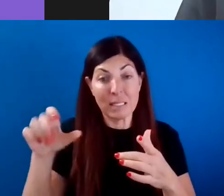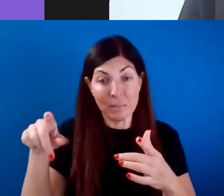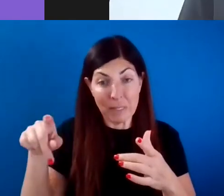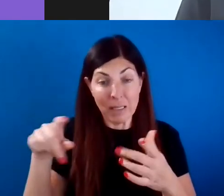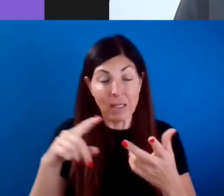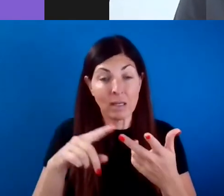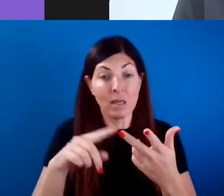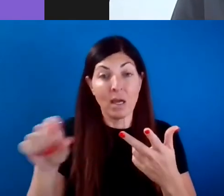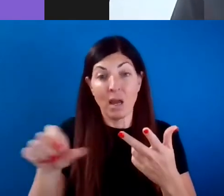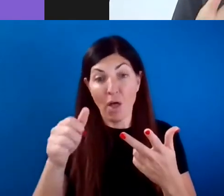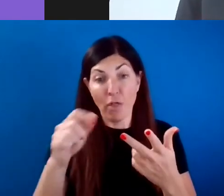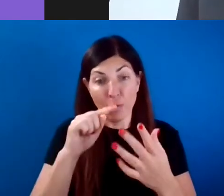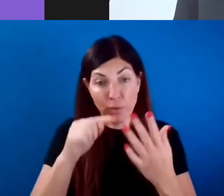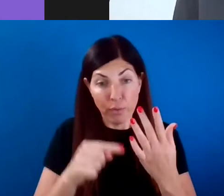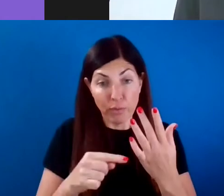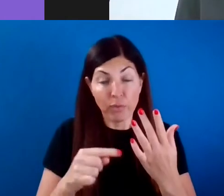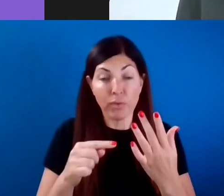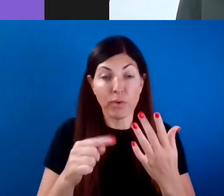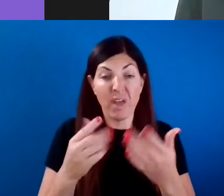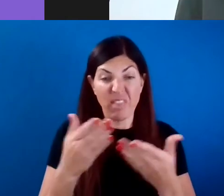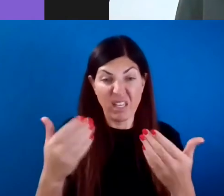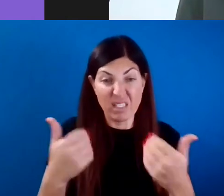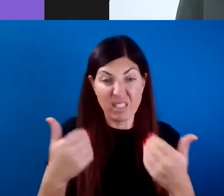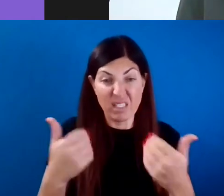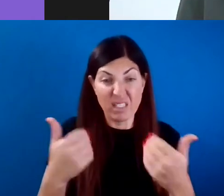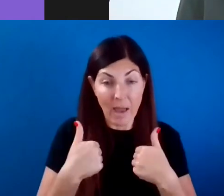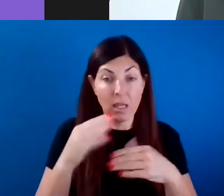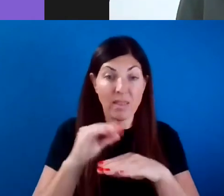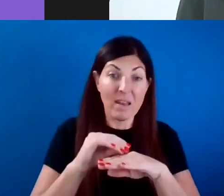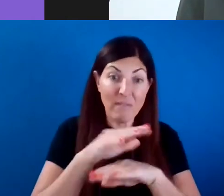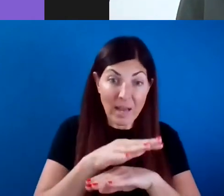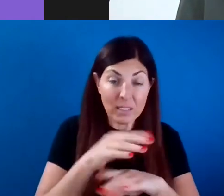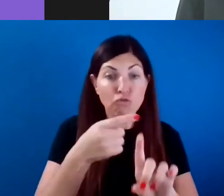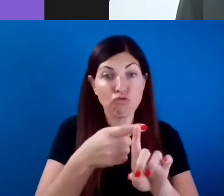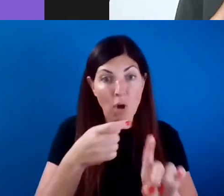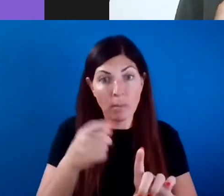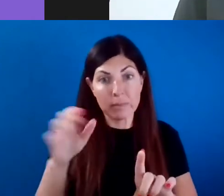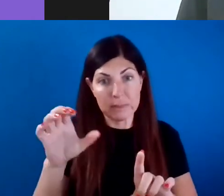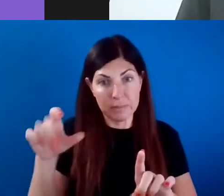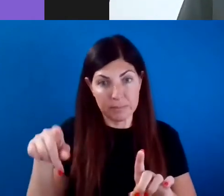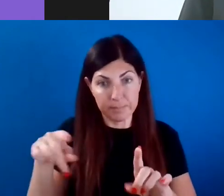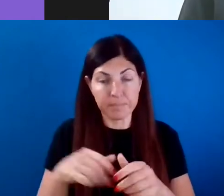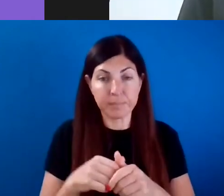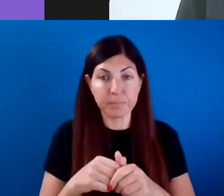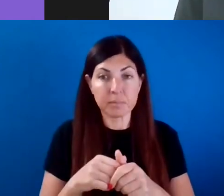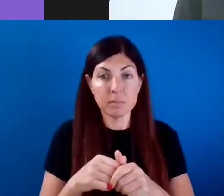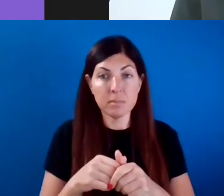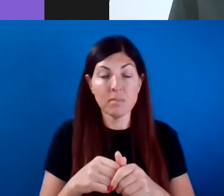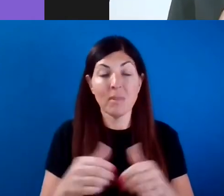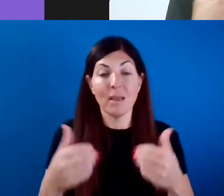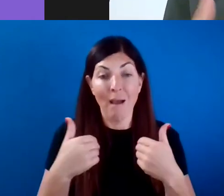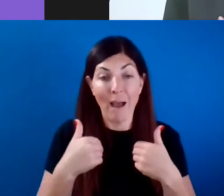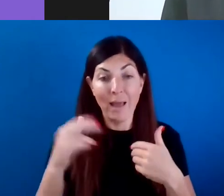secondary conditions that I have from having cerebral palsy. And it turns out that I have a secondary disorder on top of